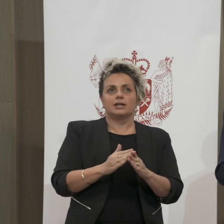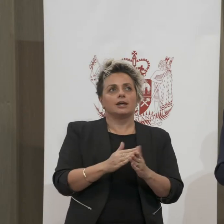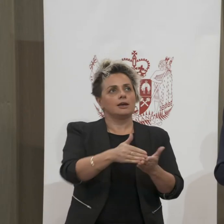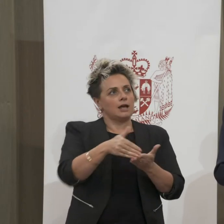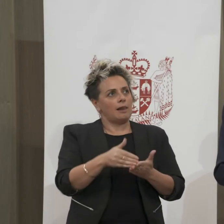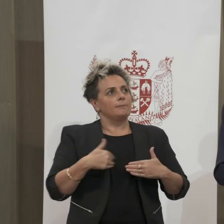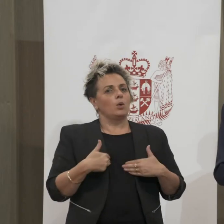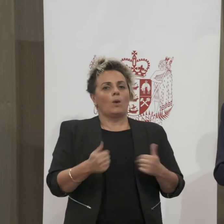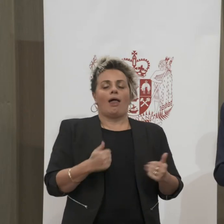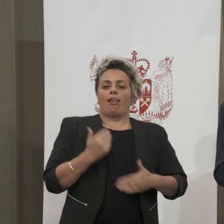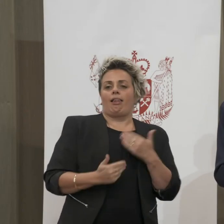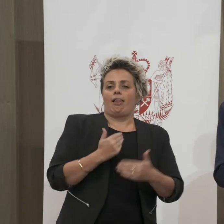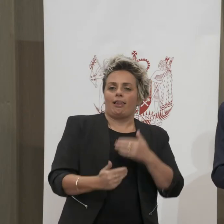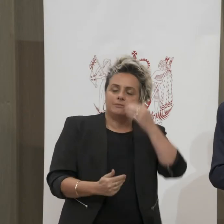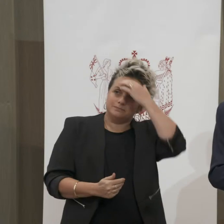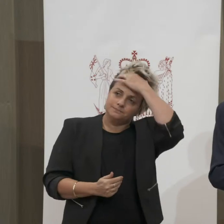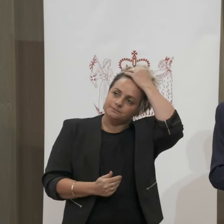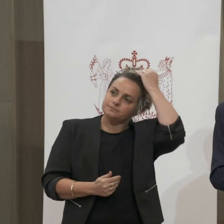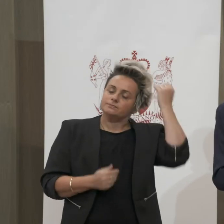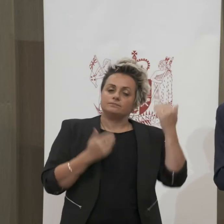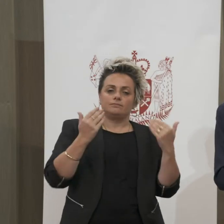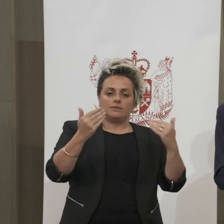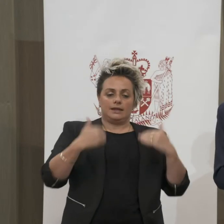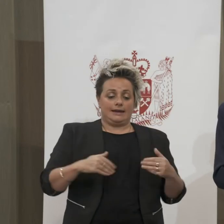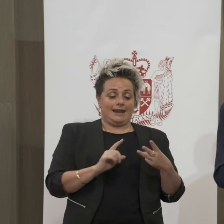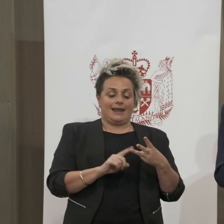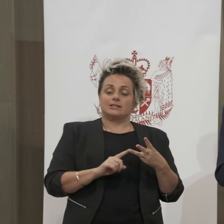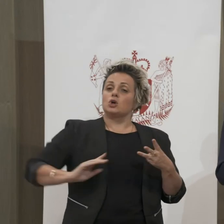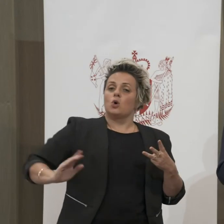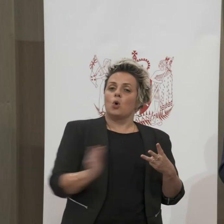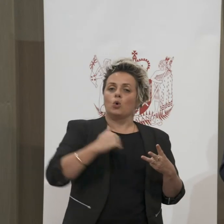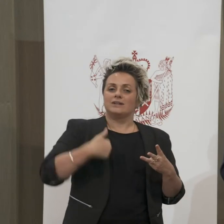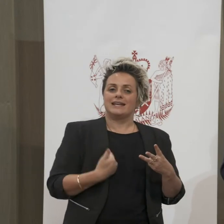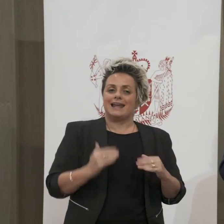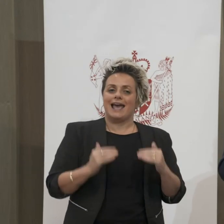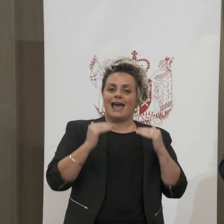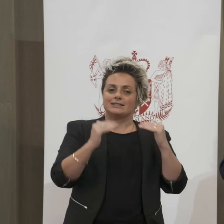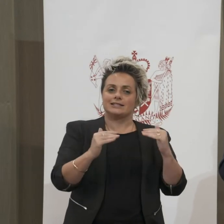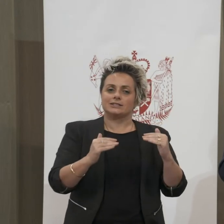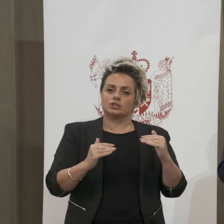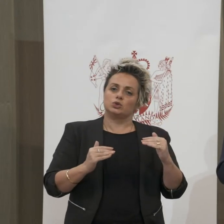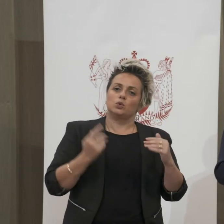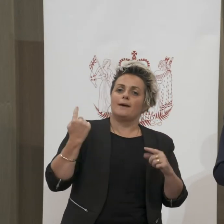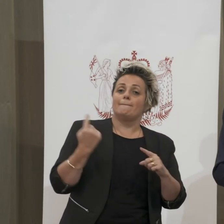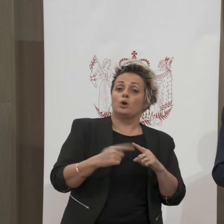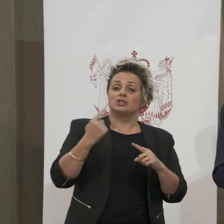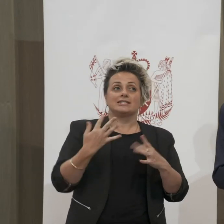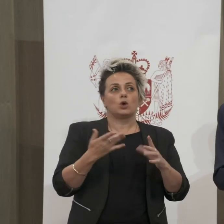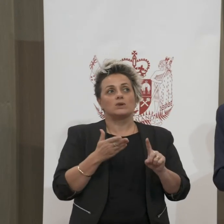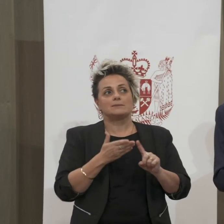well. Next, everyone will have access to high-quality emergency or specialist care when they need